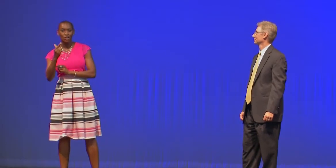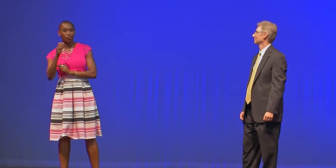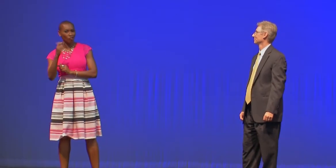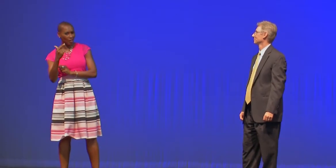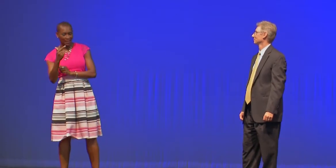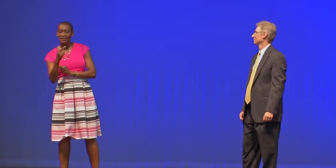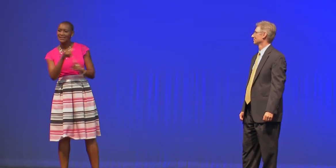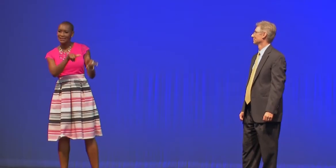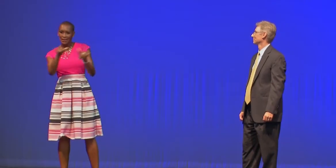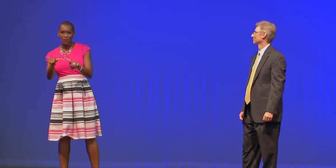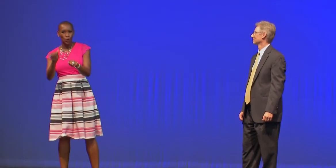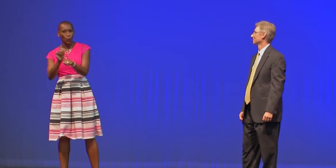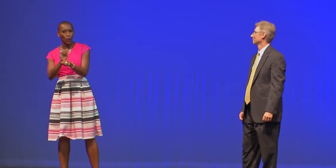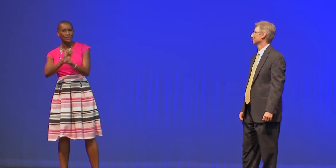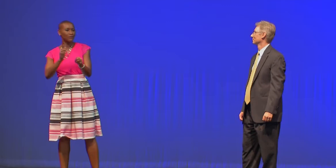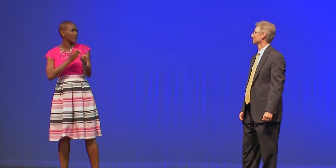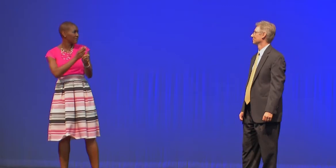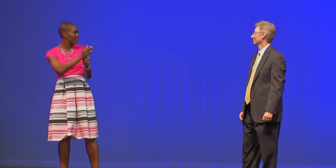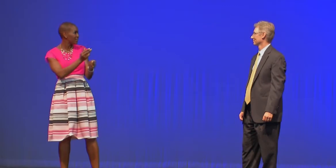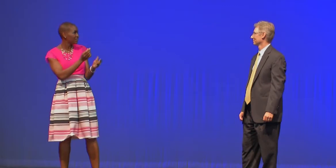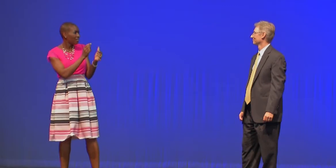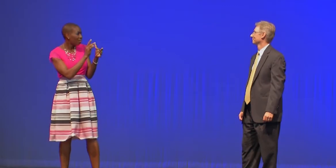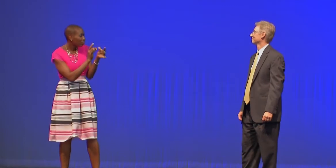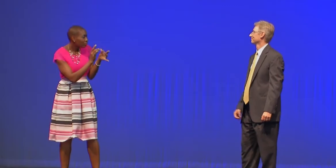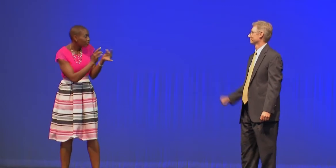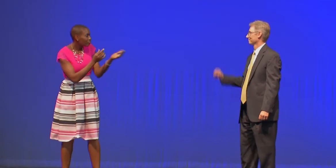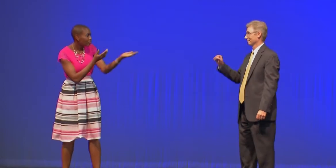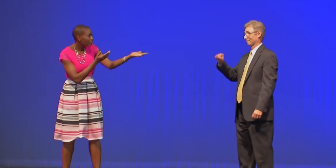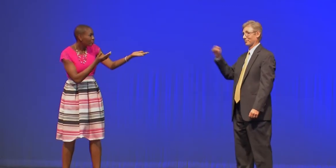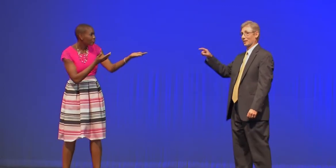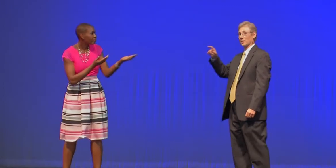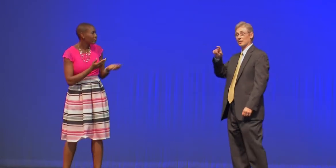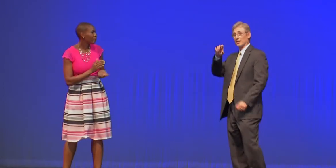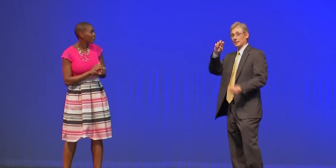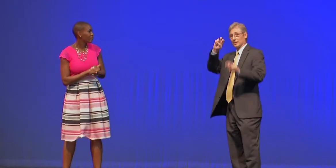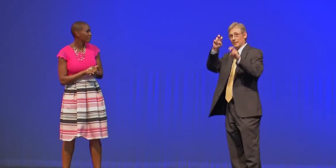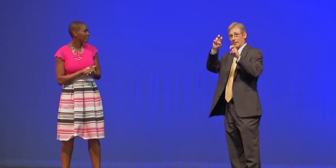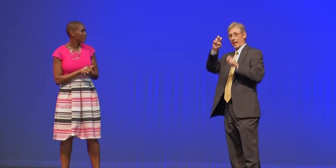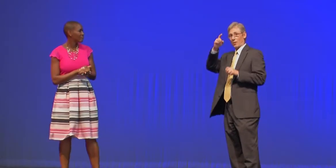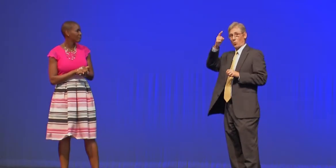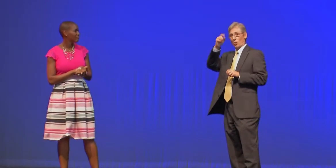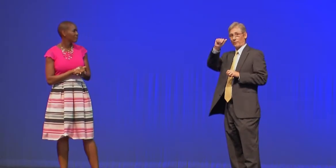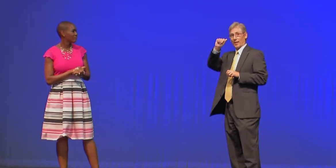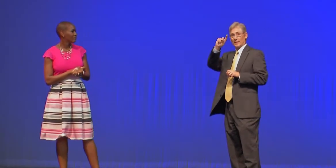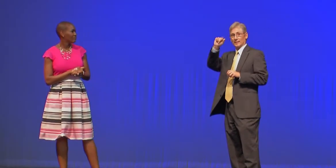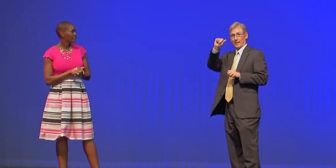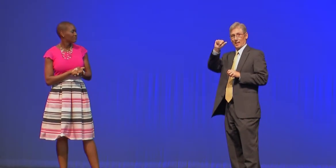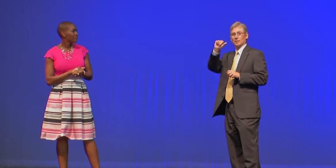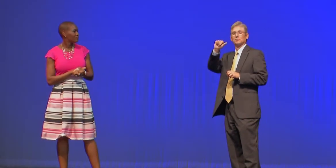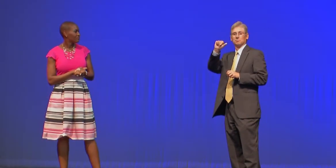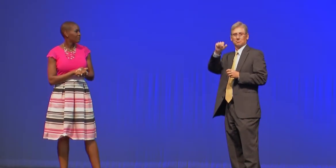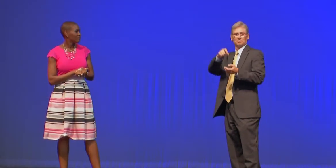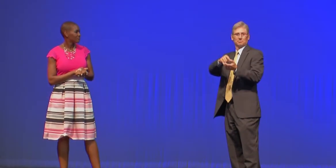contracts offer jobs and opportunities for the diverse group of individuals with